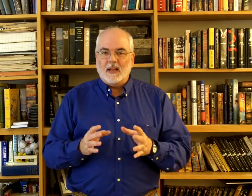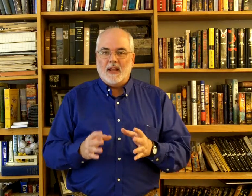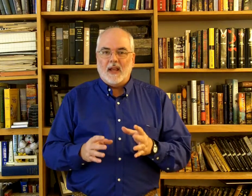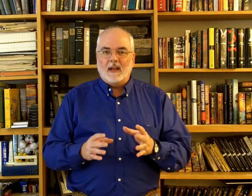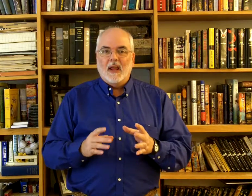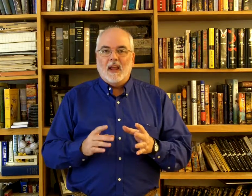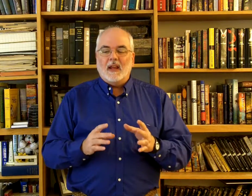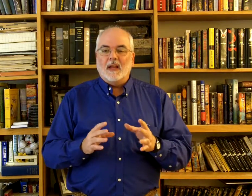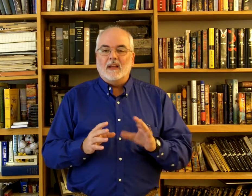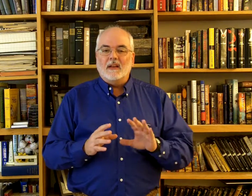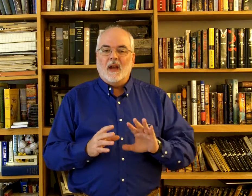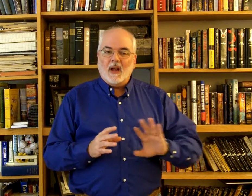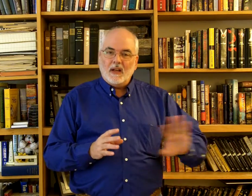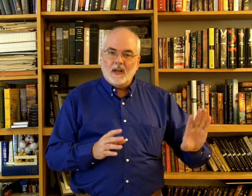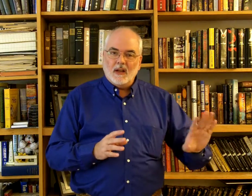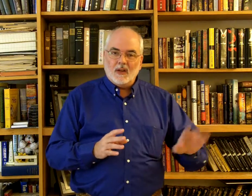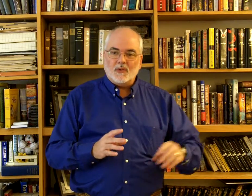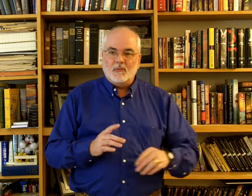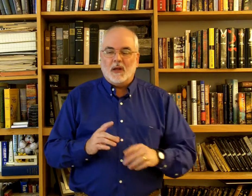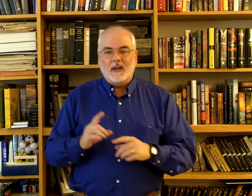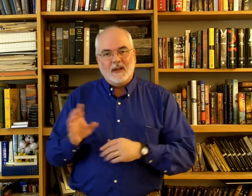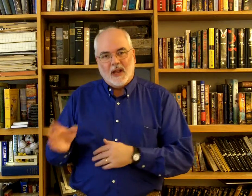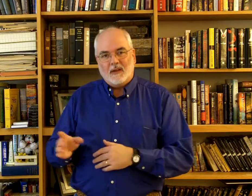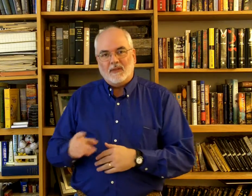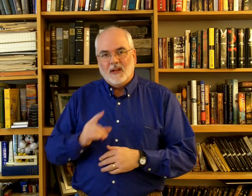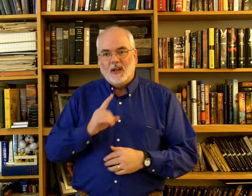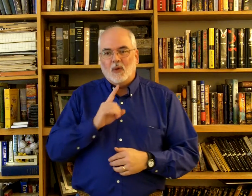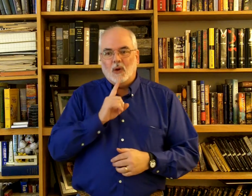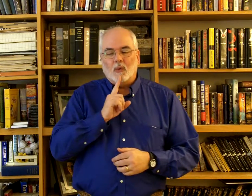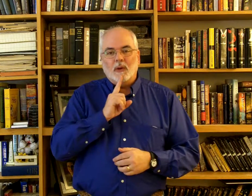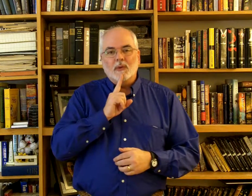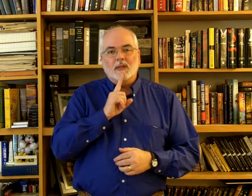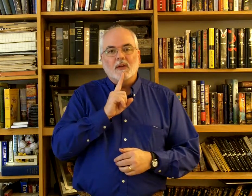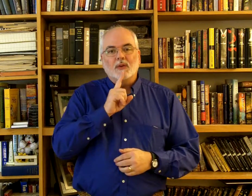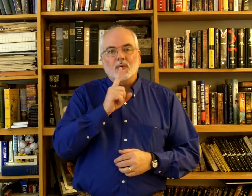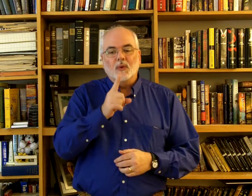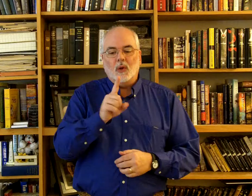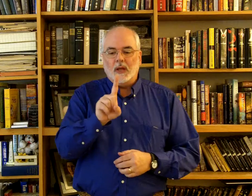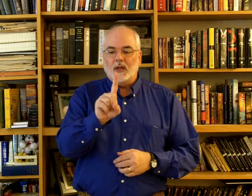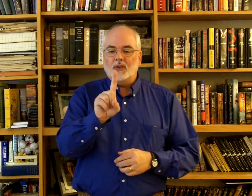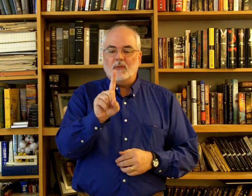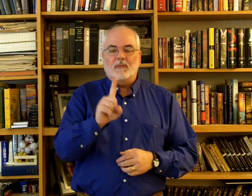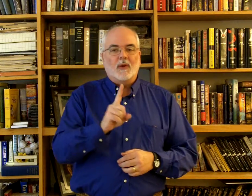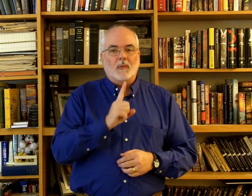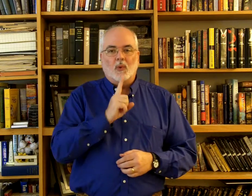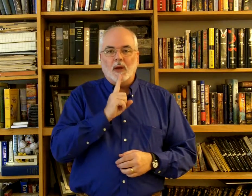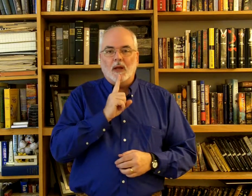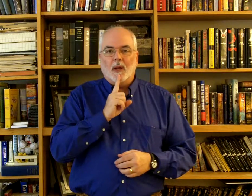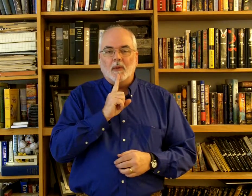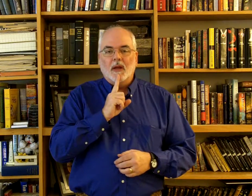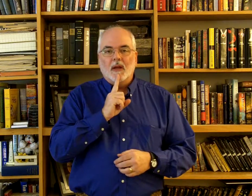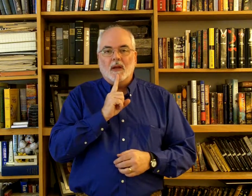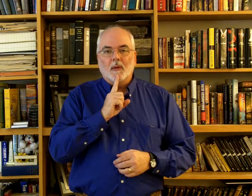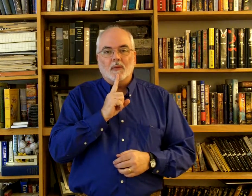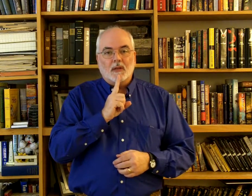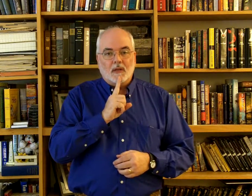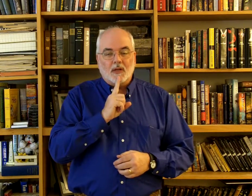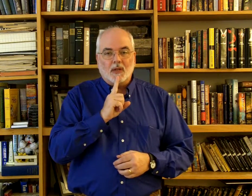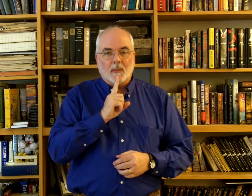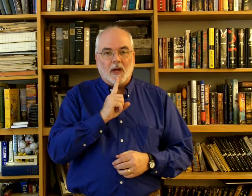that in not English, but in deaf, where we would say truly, and it's just finger pointing up, come touch the bottom